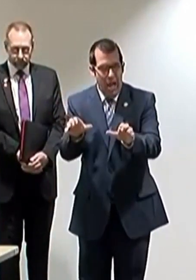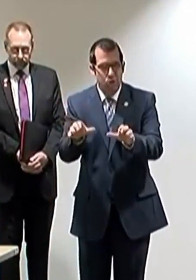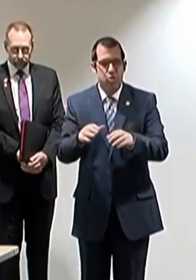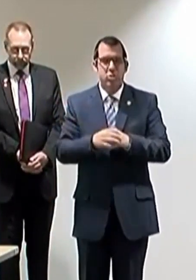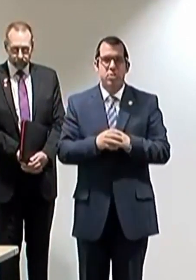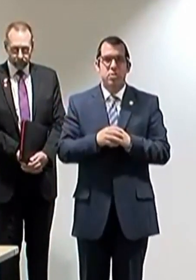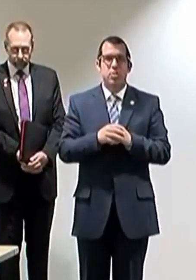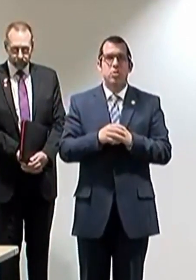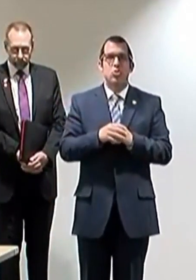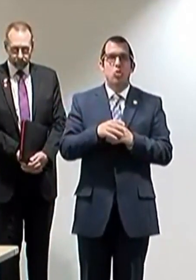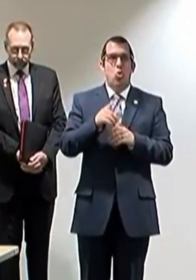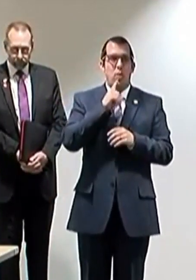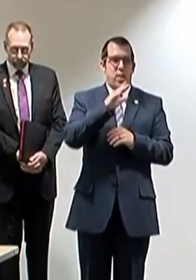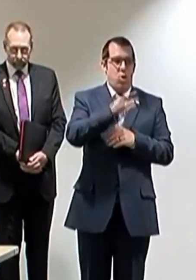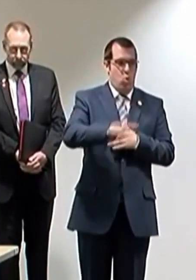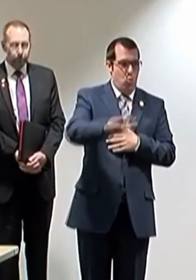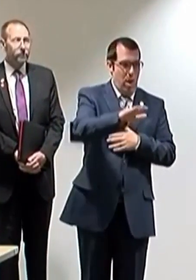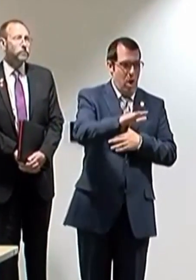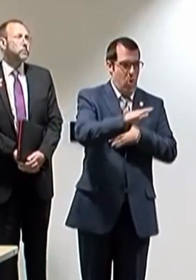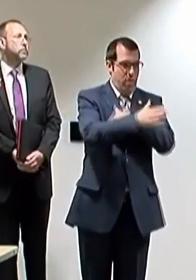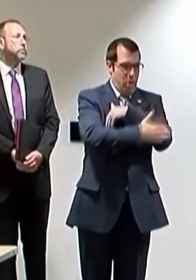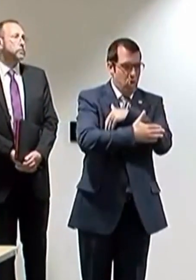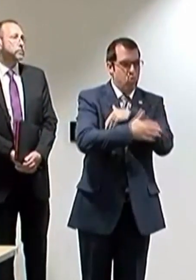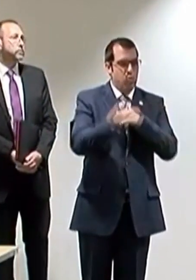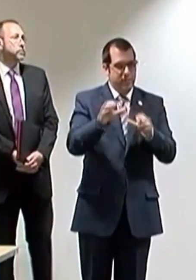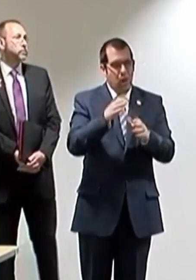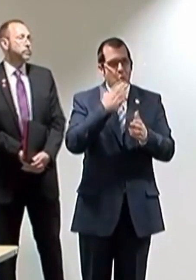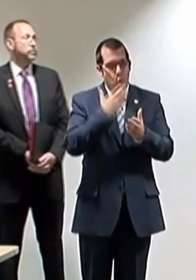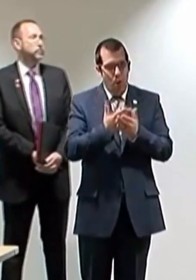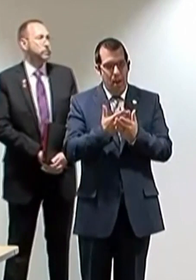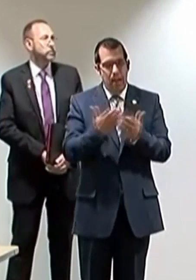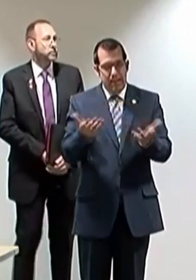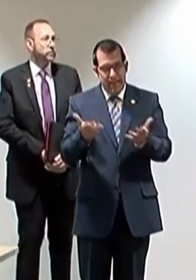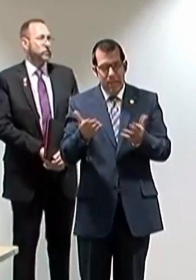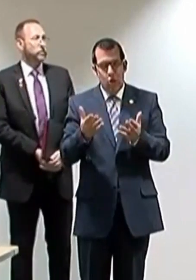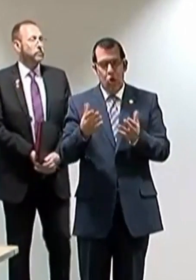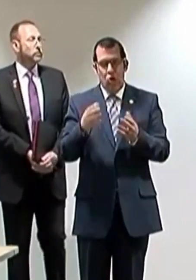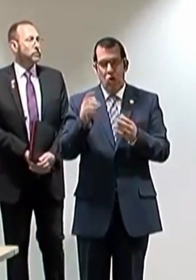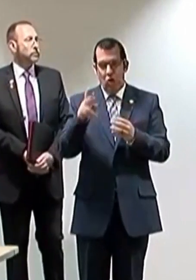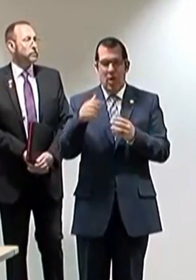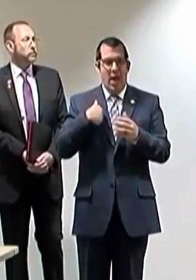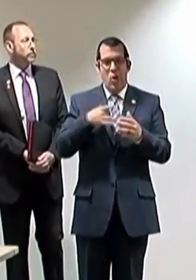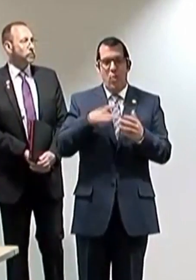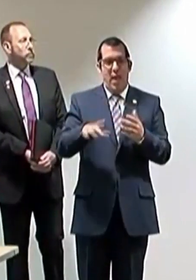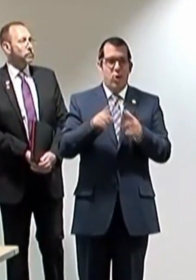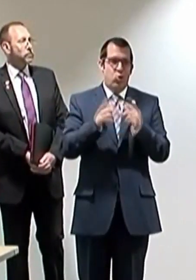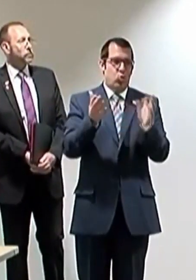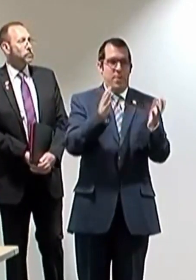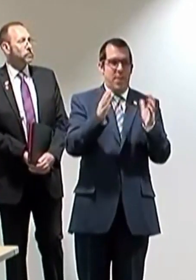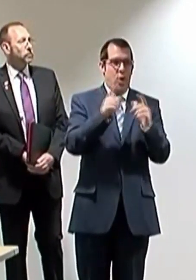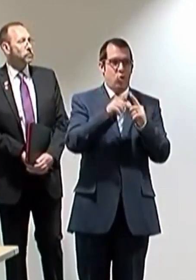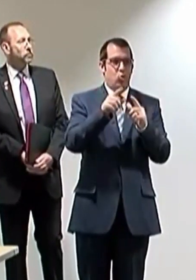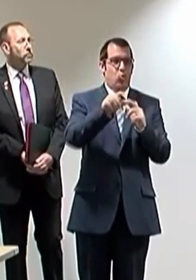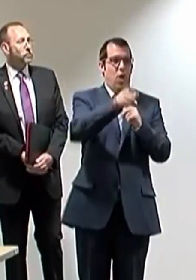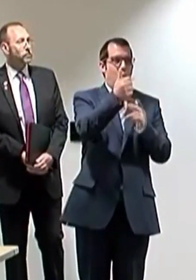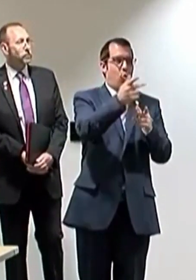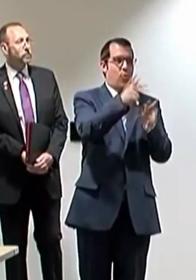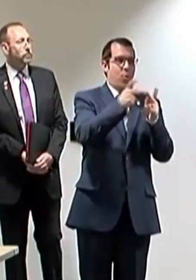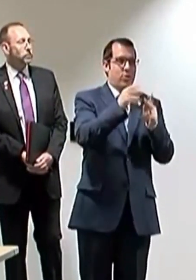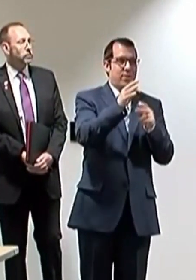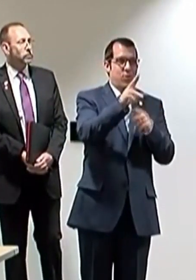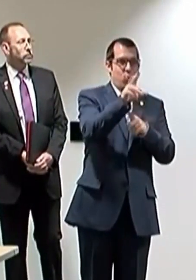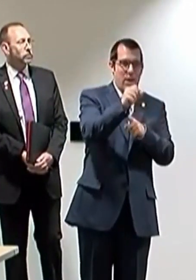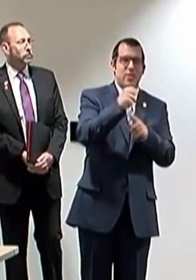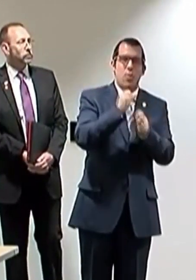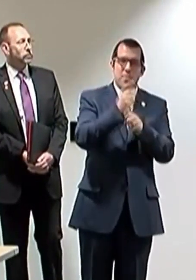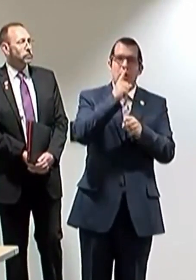to around the country, we've done well, but I don't like comparing Arkansas to just simply around the country. We want to make